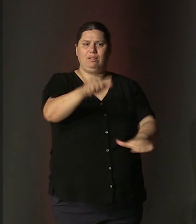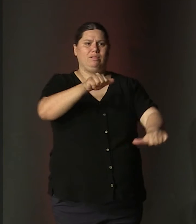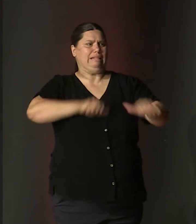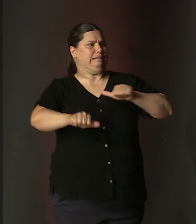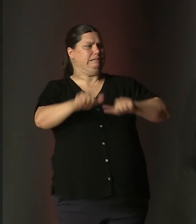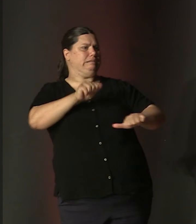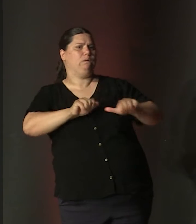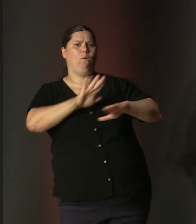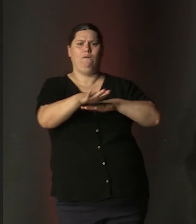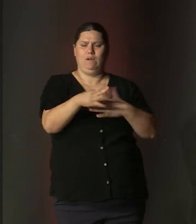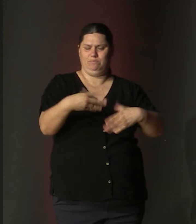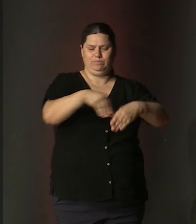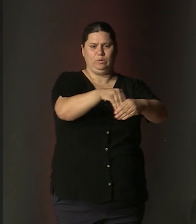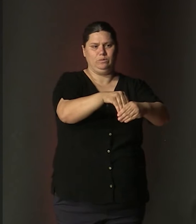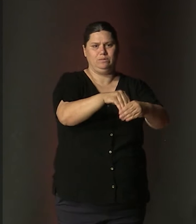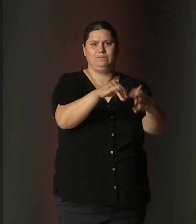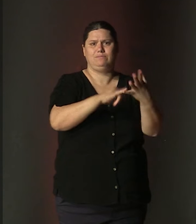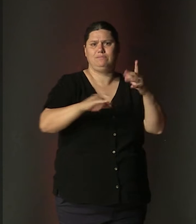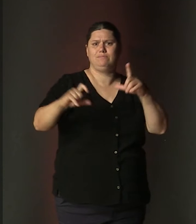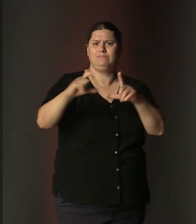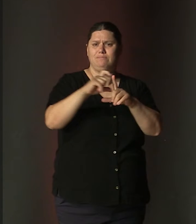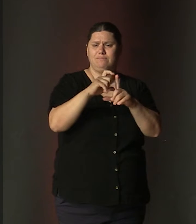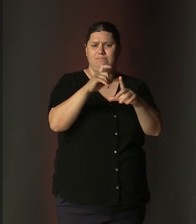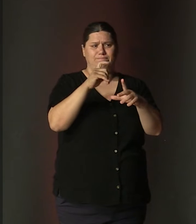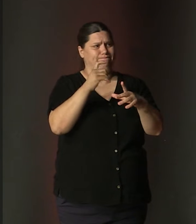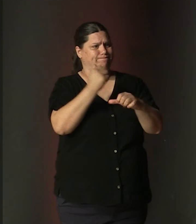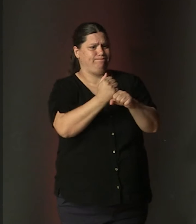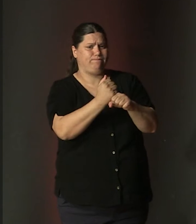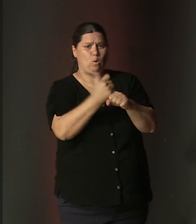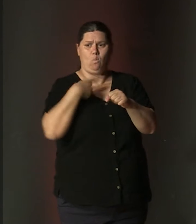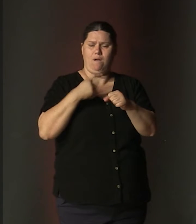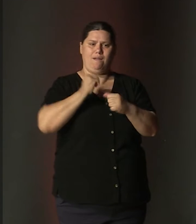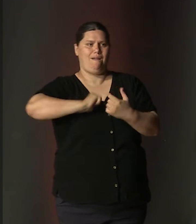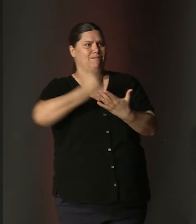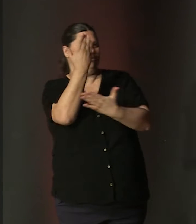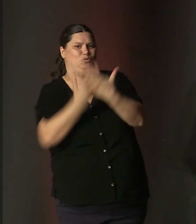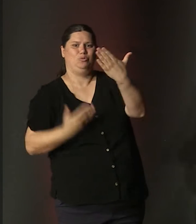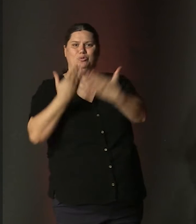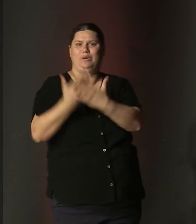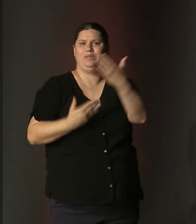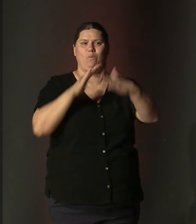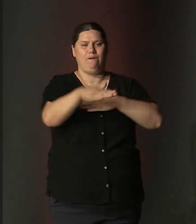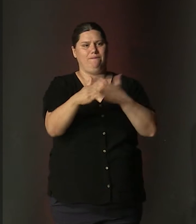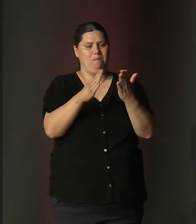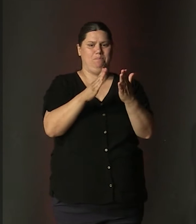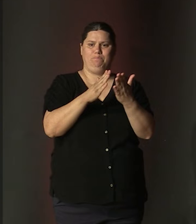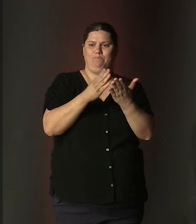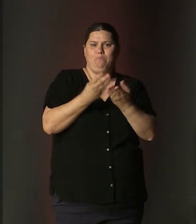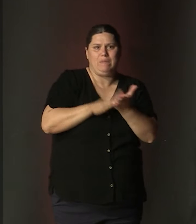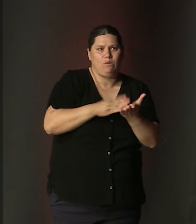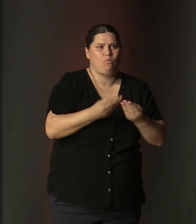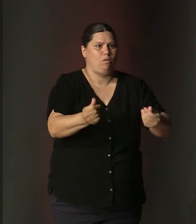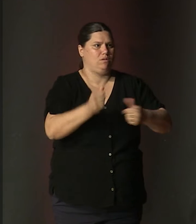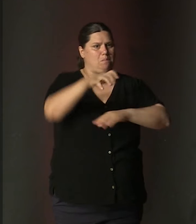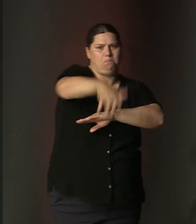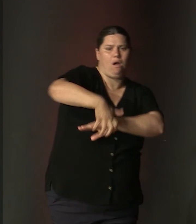in the Sustainable Development Agenda is that the stories that we tell as a society about minerals, mining and miners are